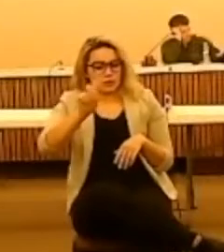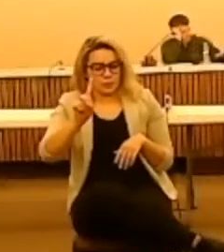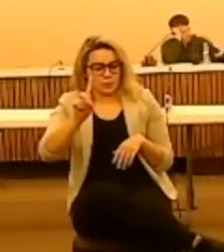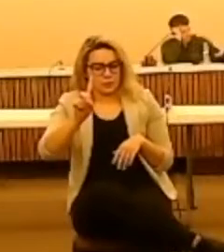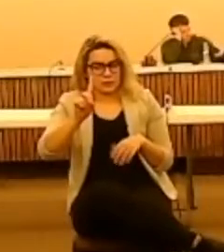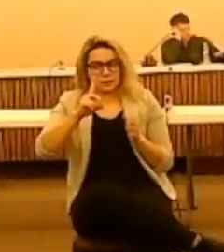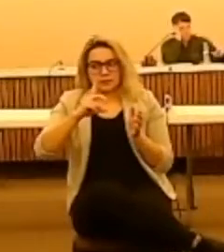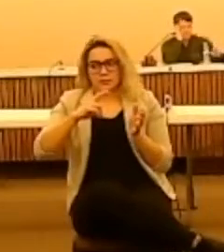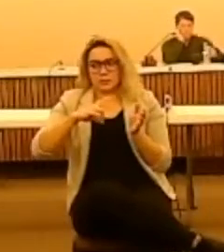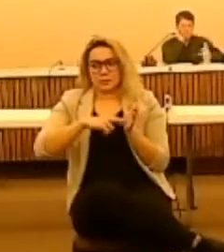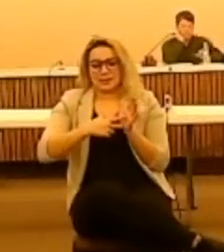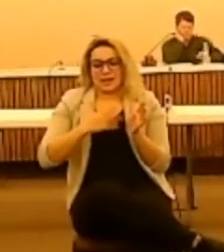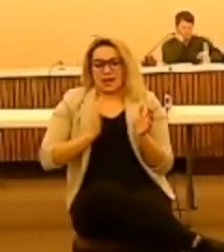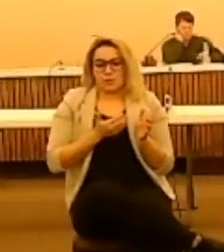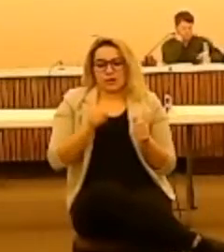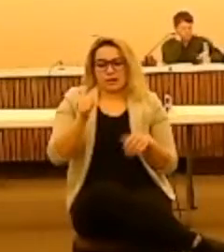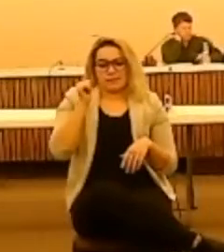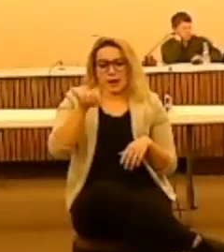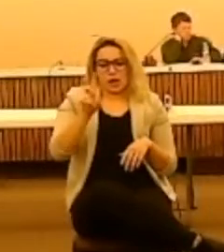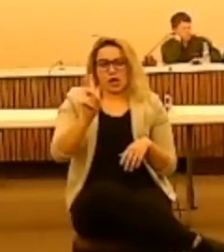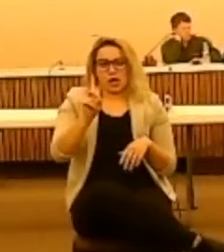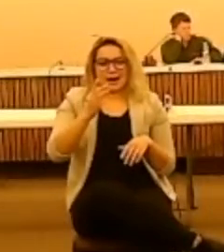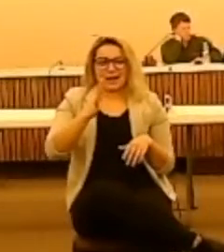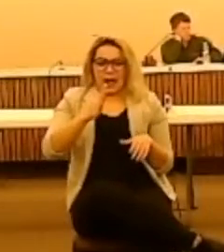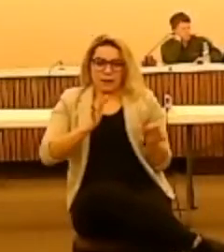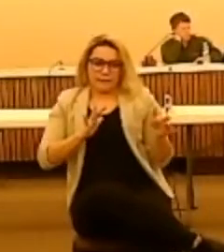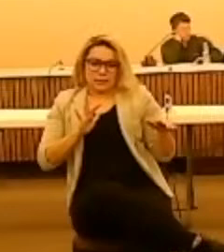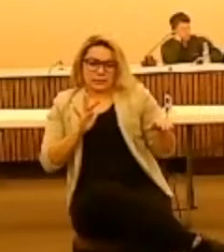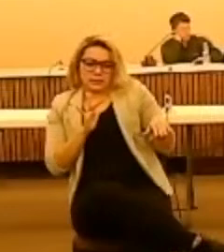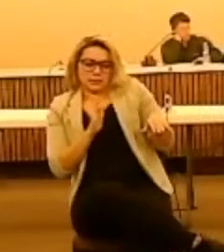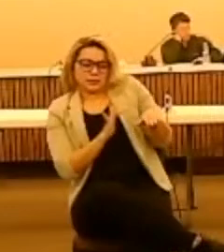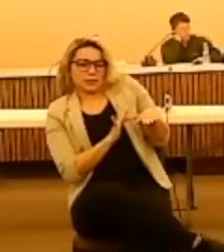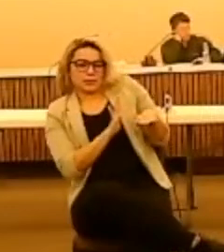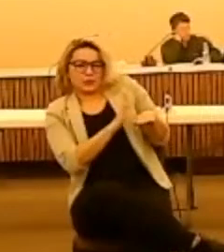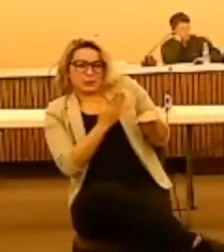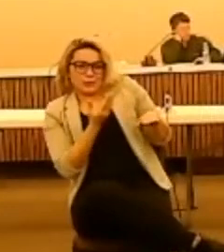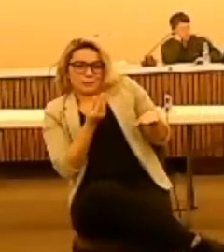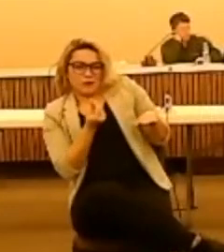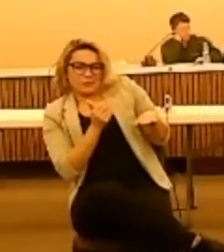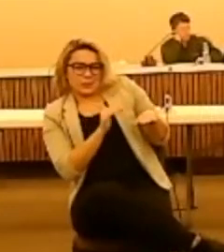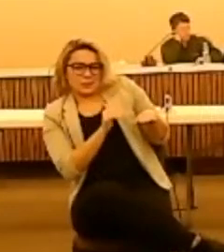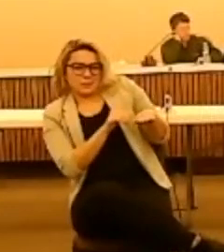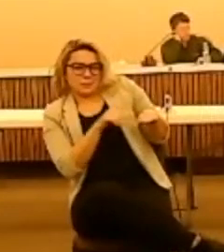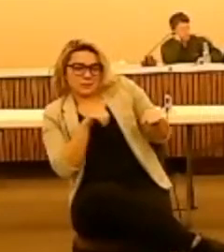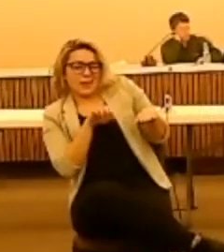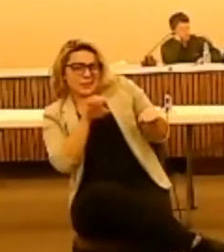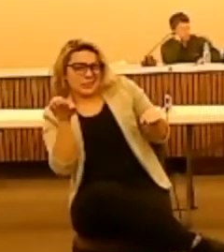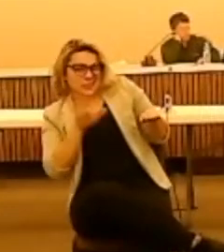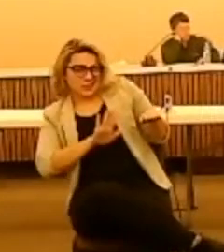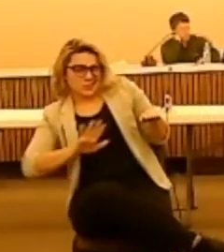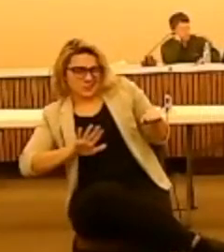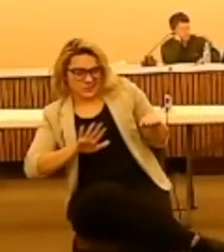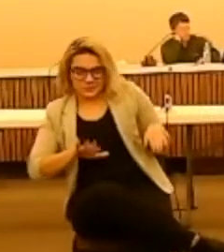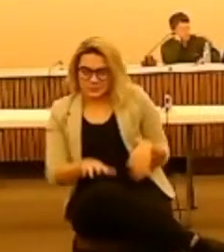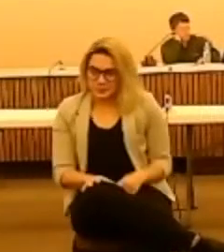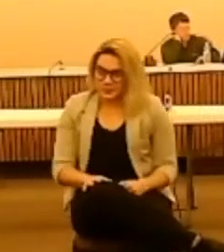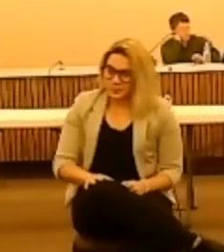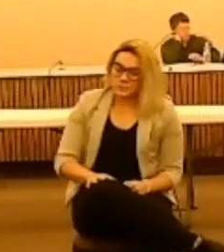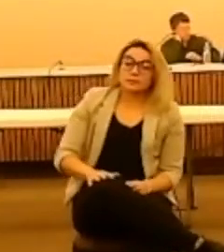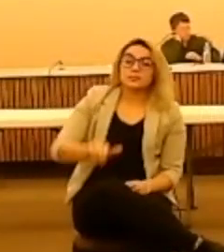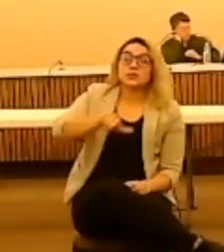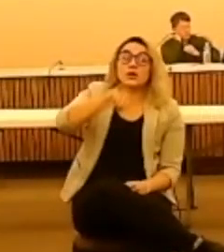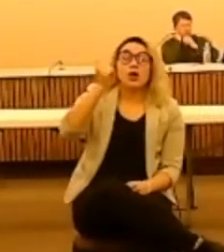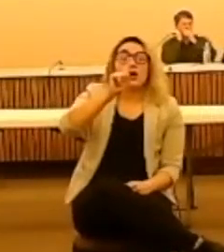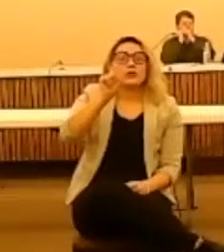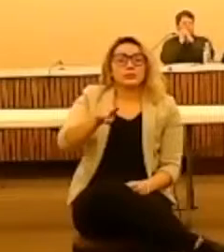Okay. So additional questions we had. We did have a brief chance to review the documentation regarding the bald